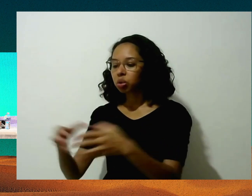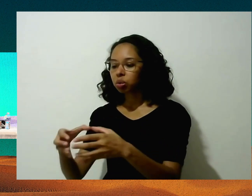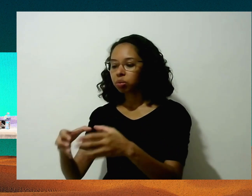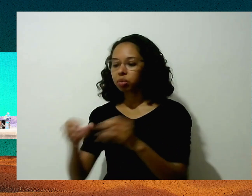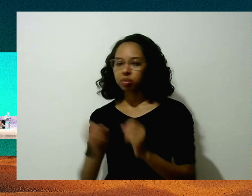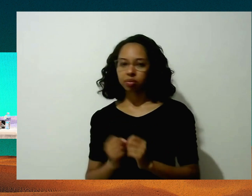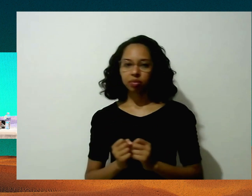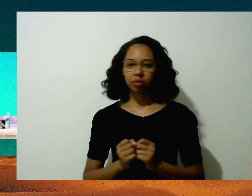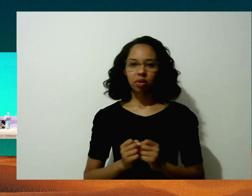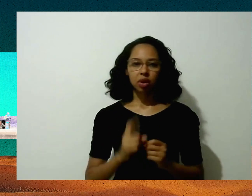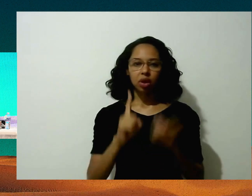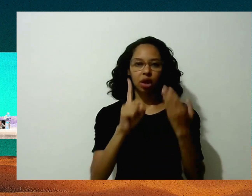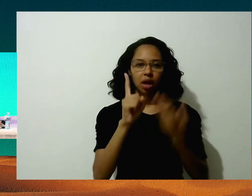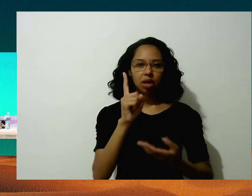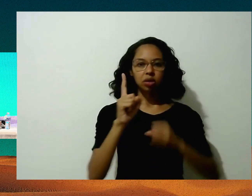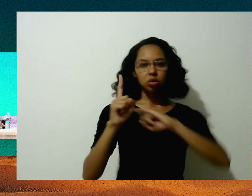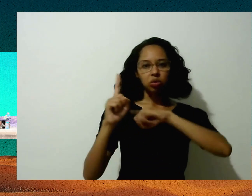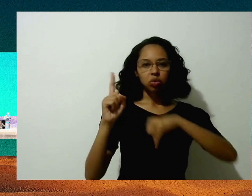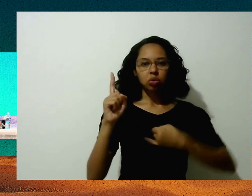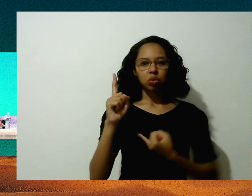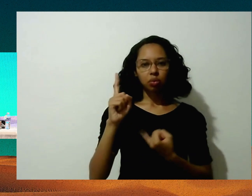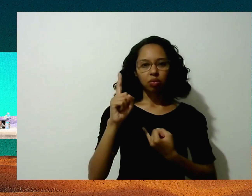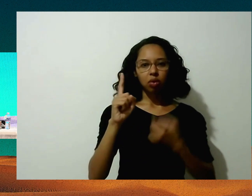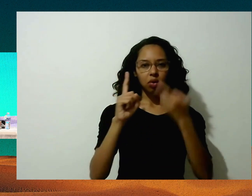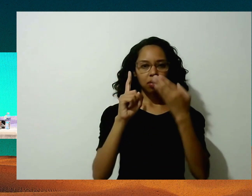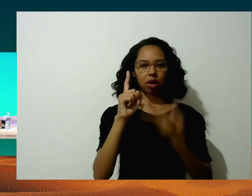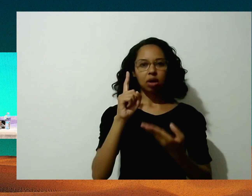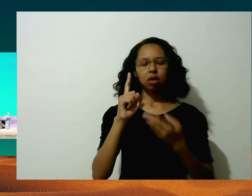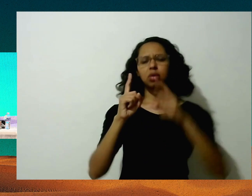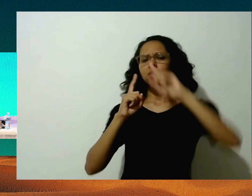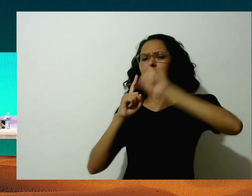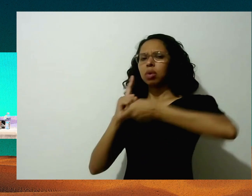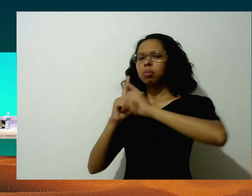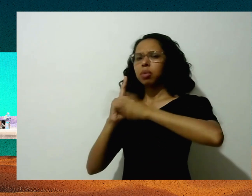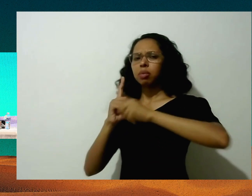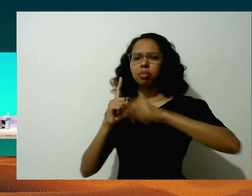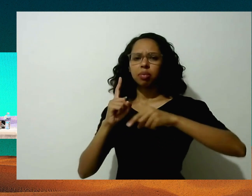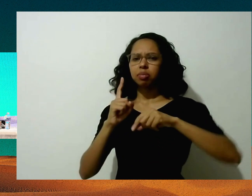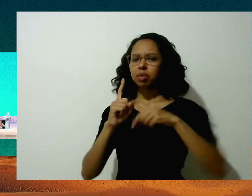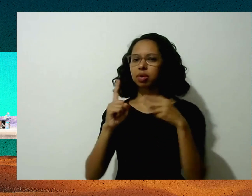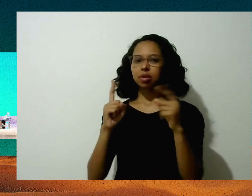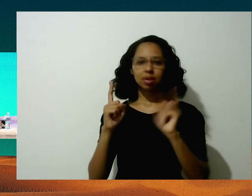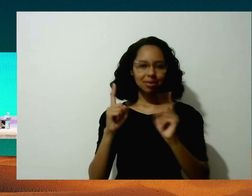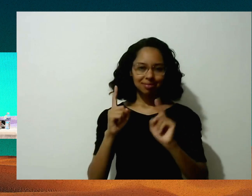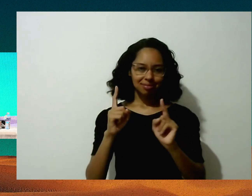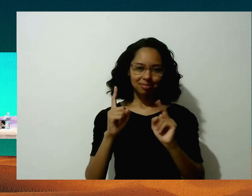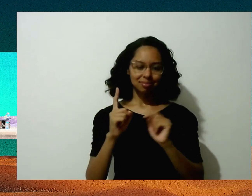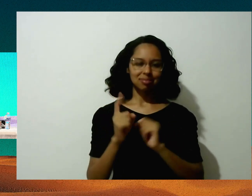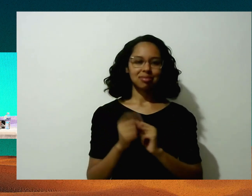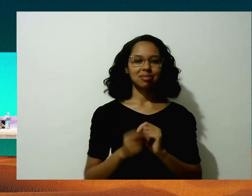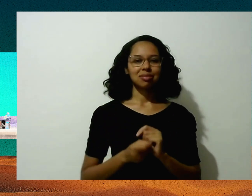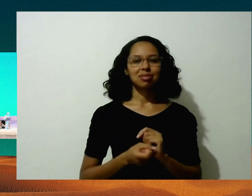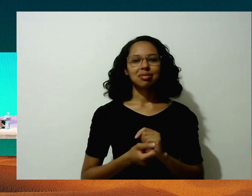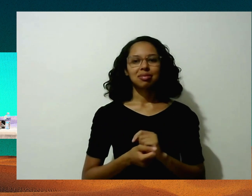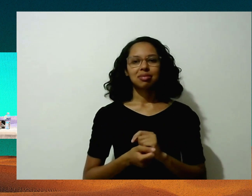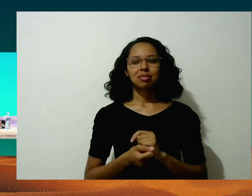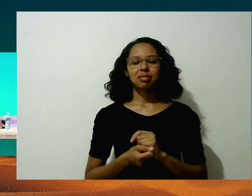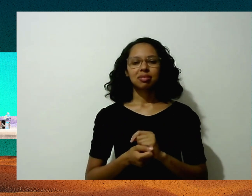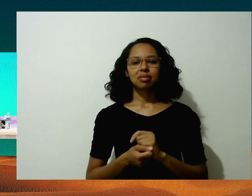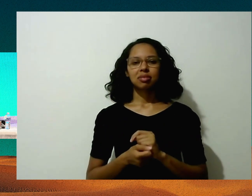ele é que dá as ordens. So it is not that John is giving the orders. João